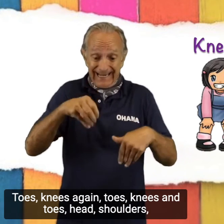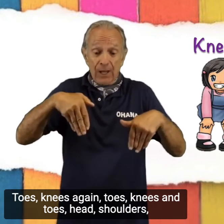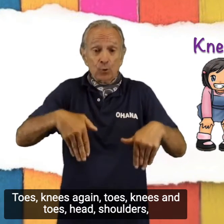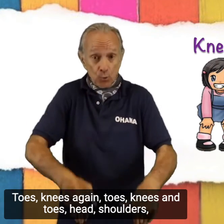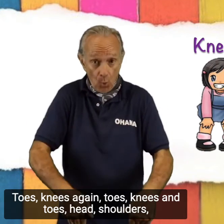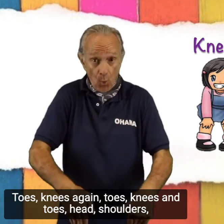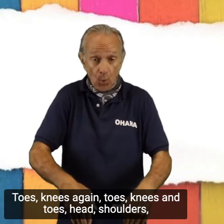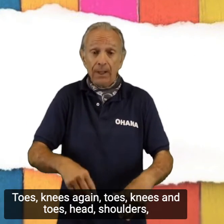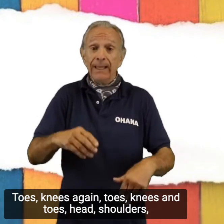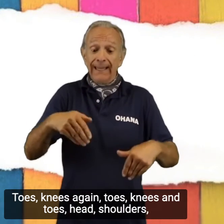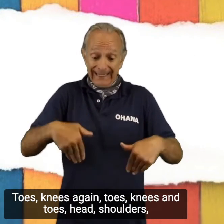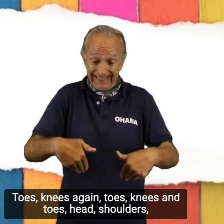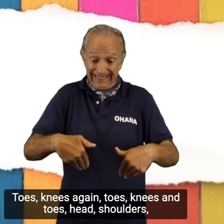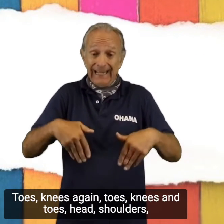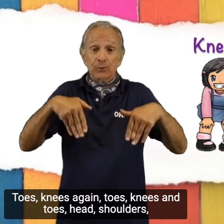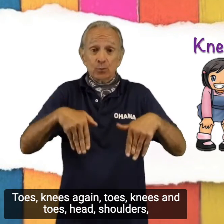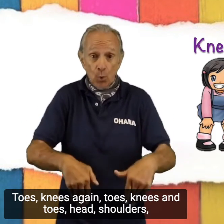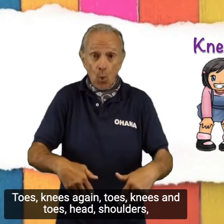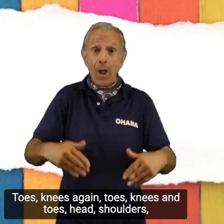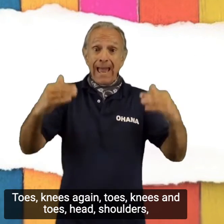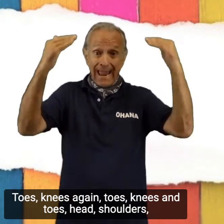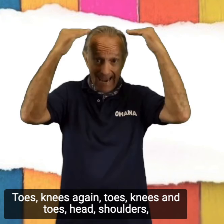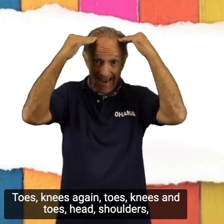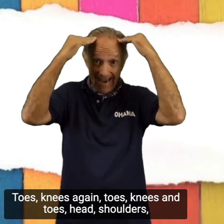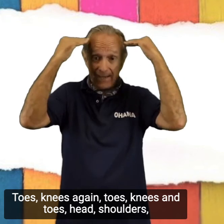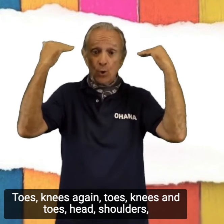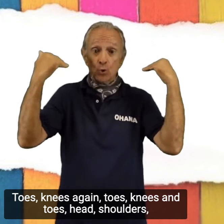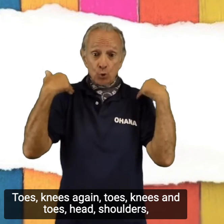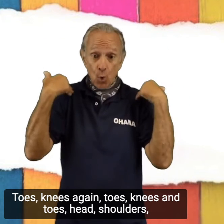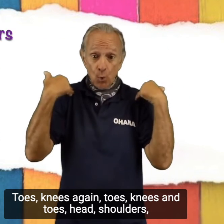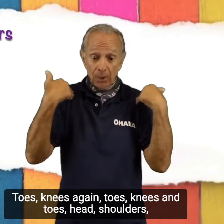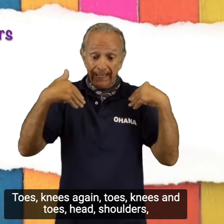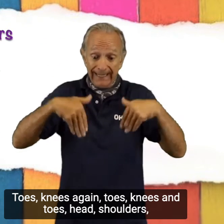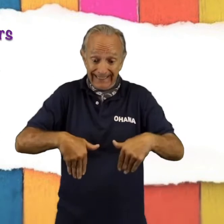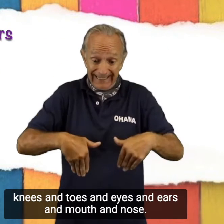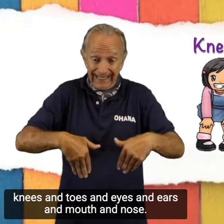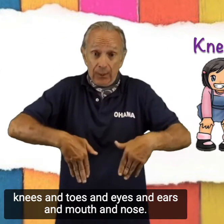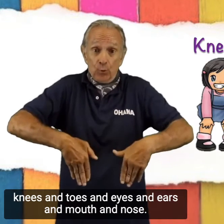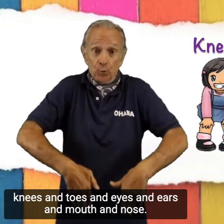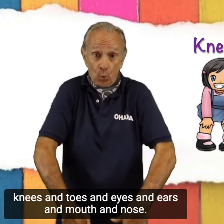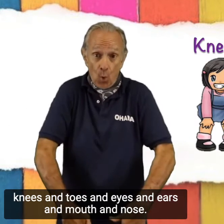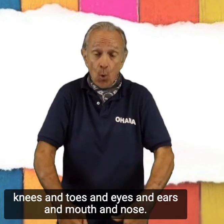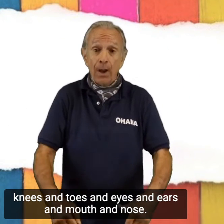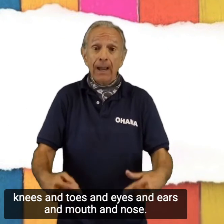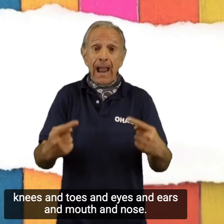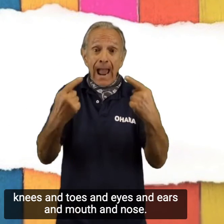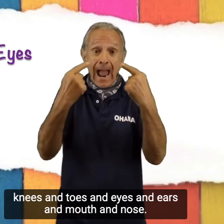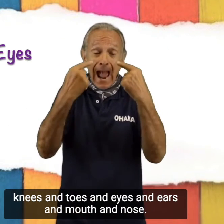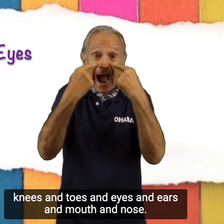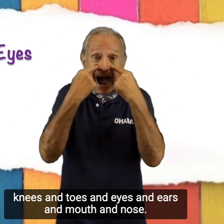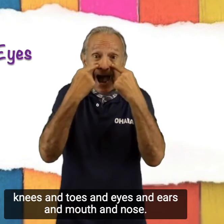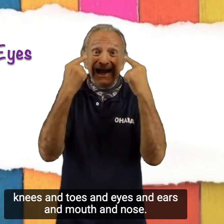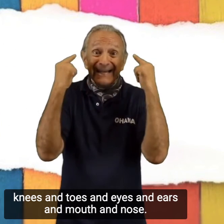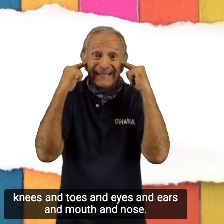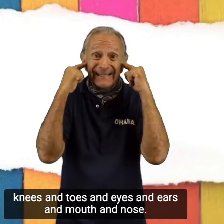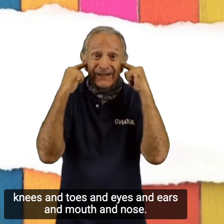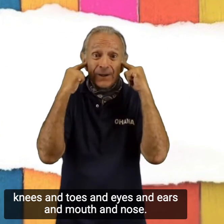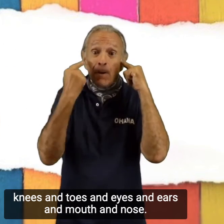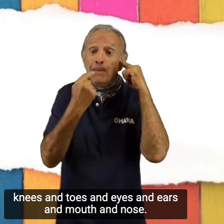again, toes, knees and toes, head, shoulders, knees and toes, and eyes and ears and mouth